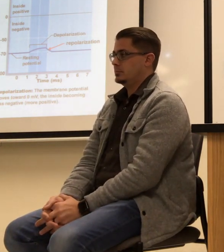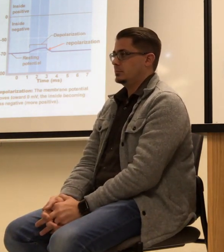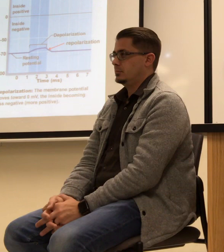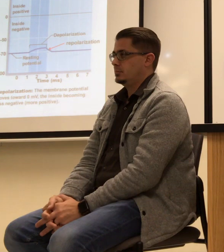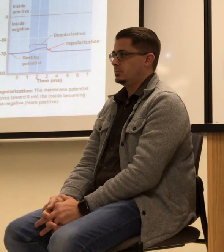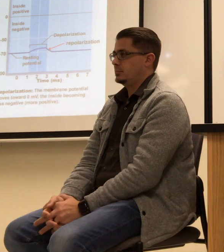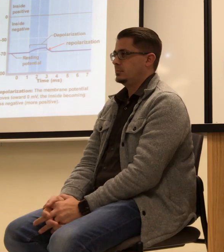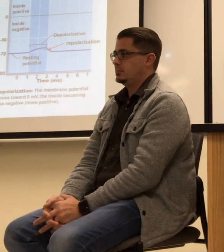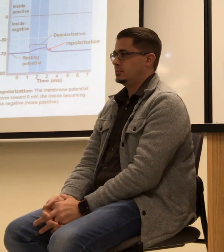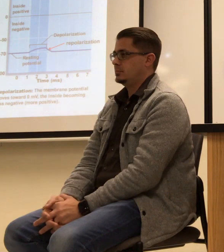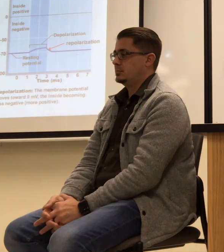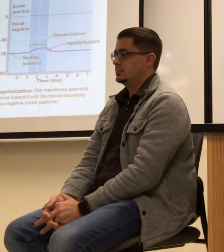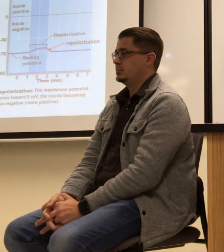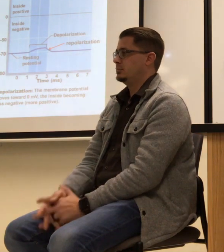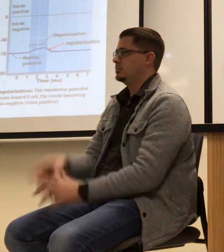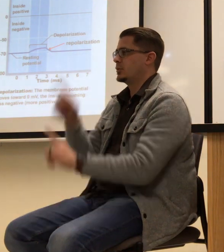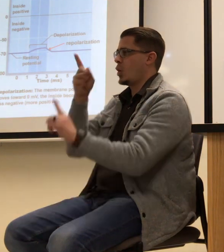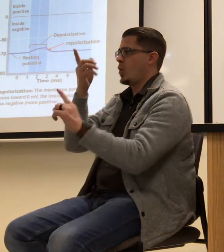trying to reach